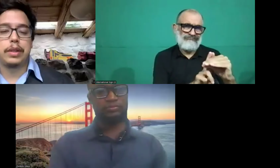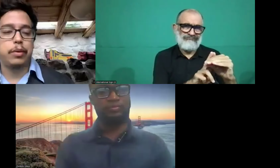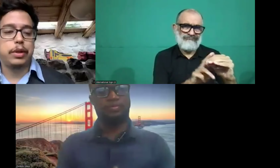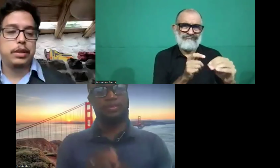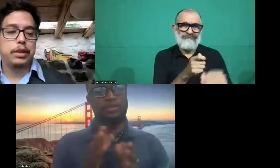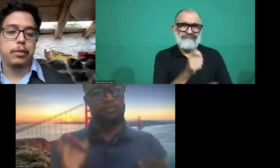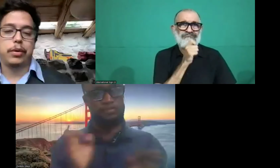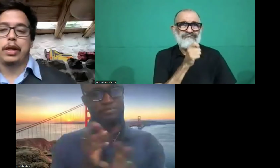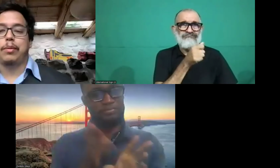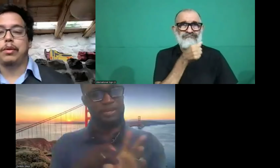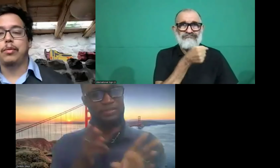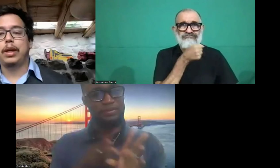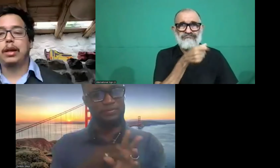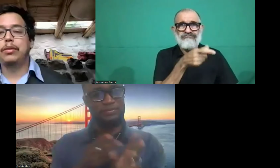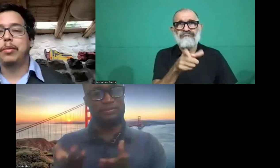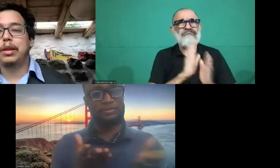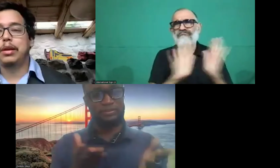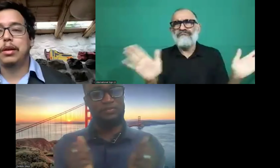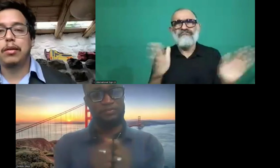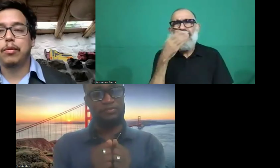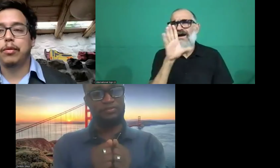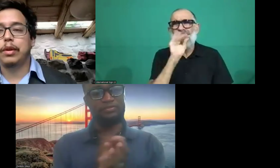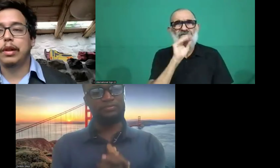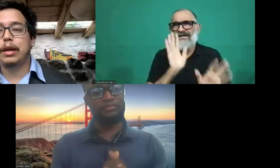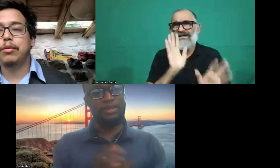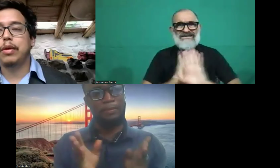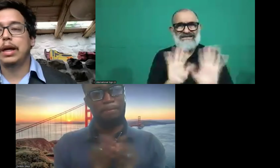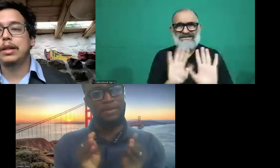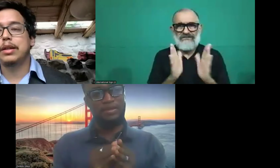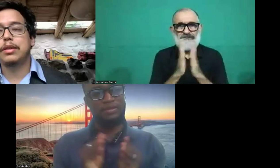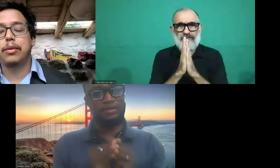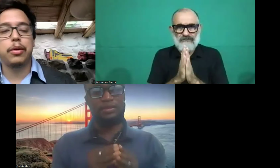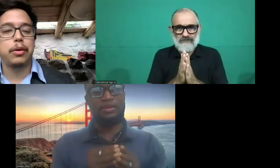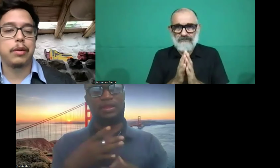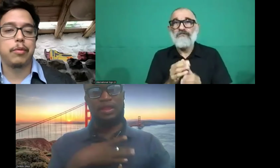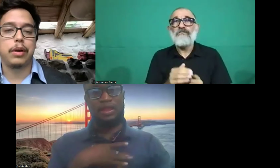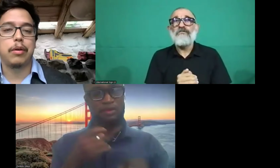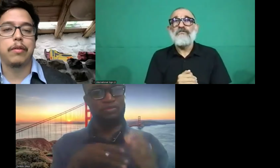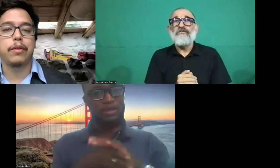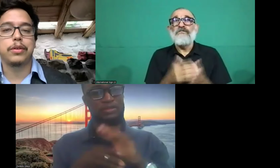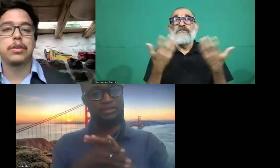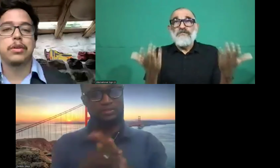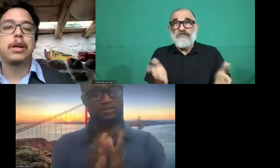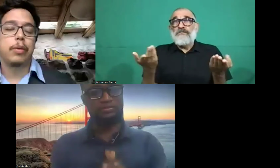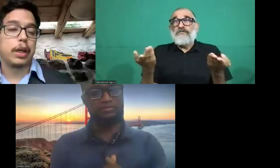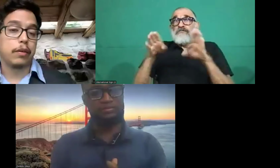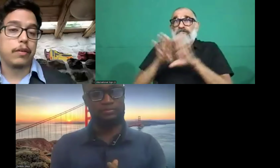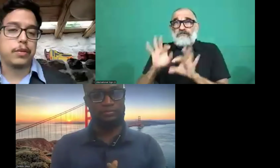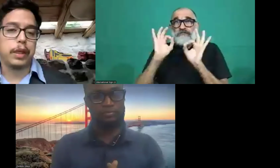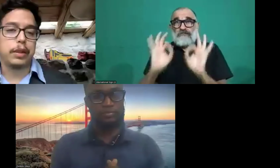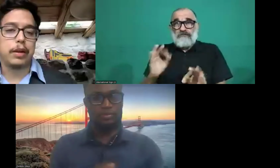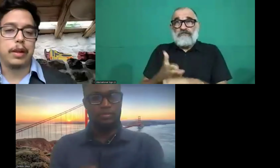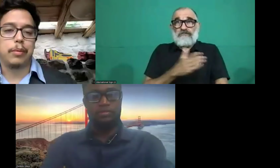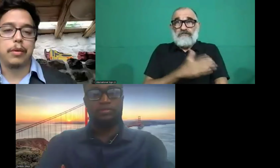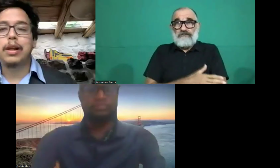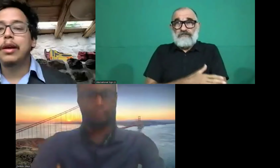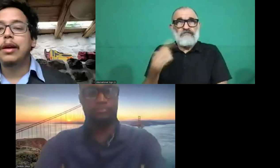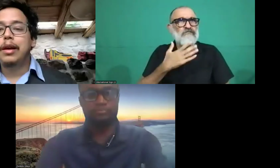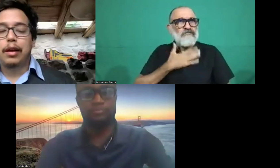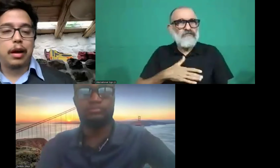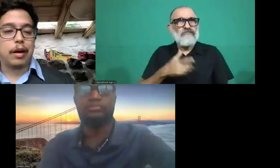participants that registered and weren't able to make it to the meeting would like to access the recording, we can of course make that